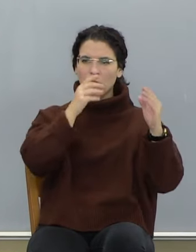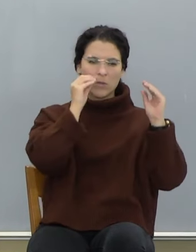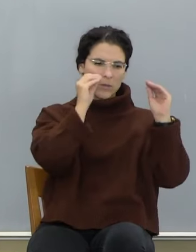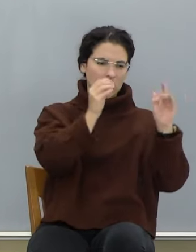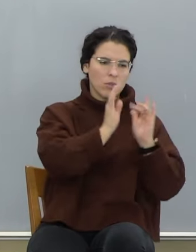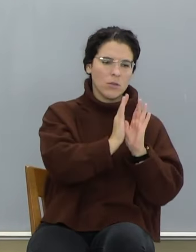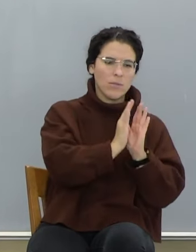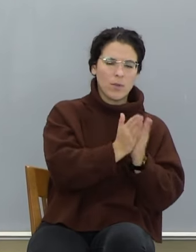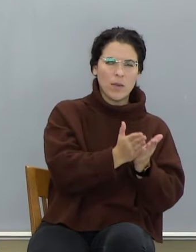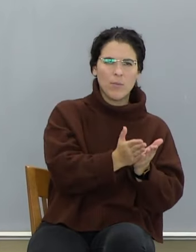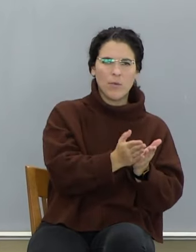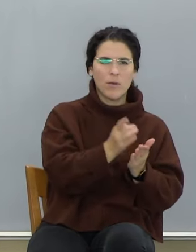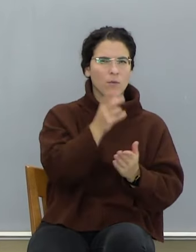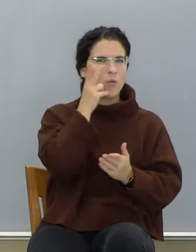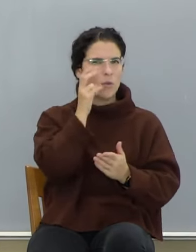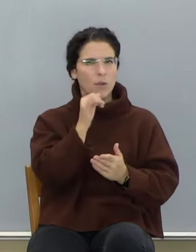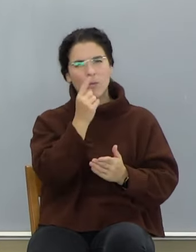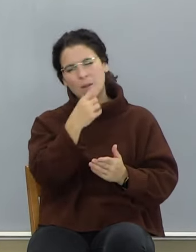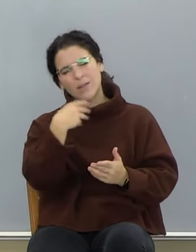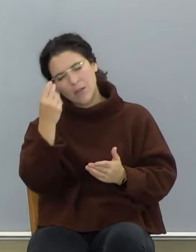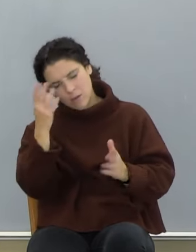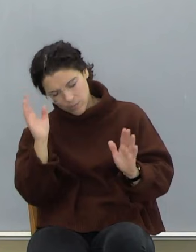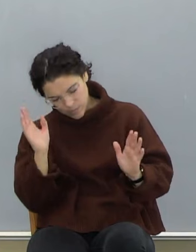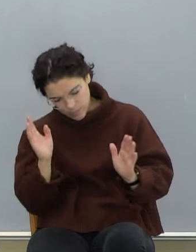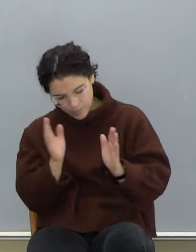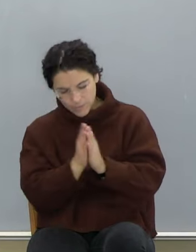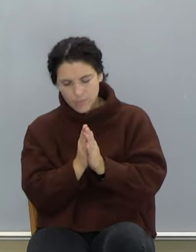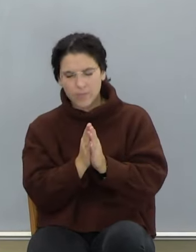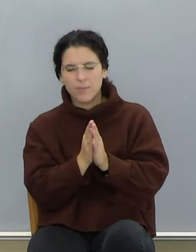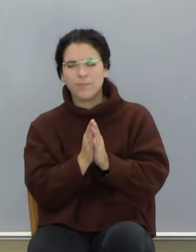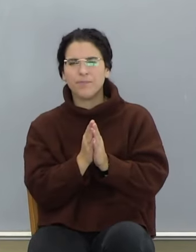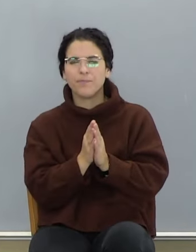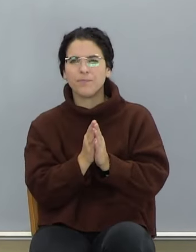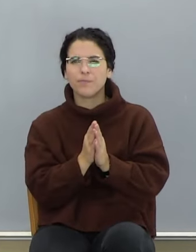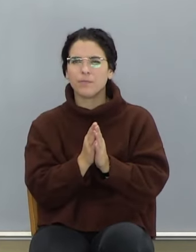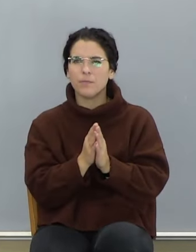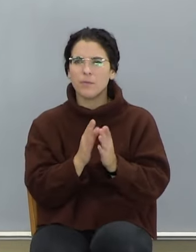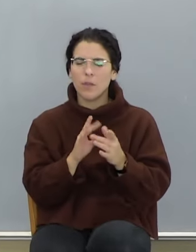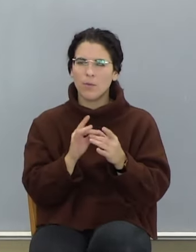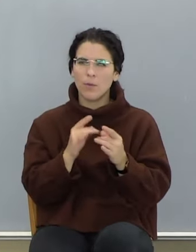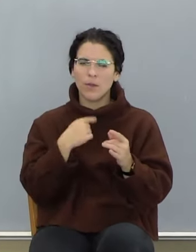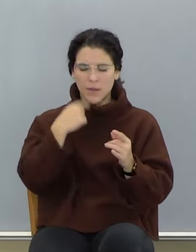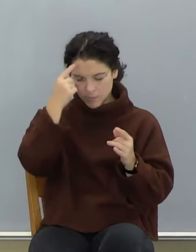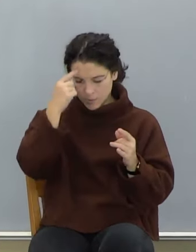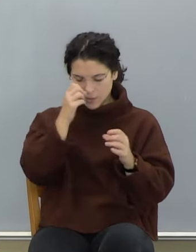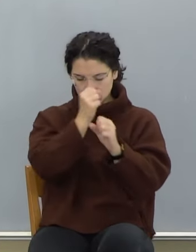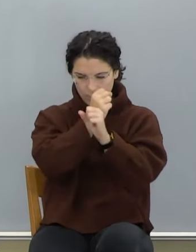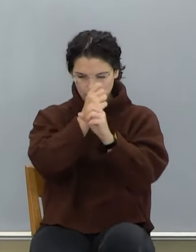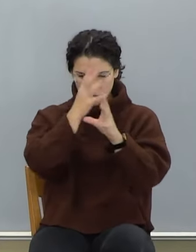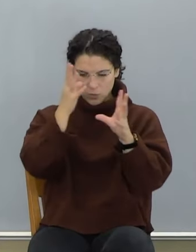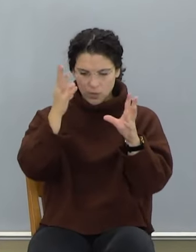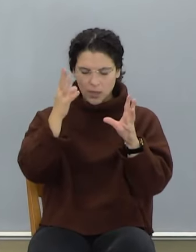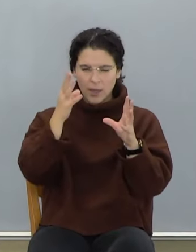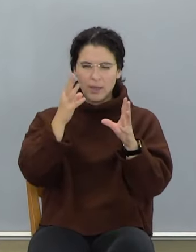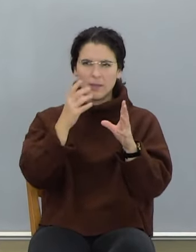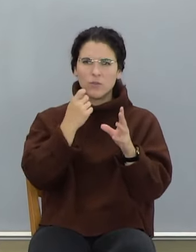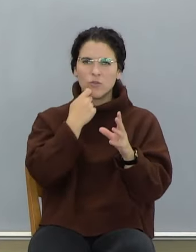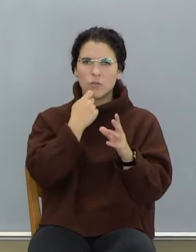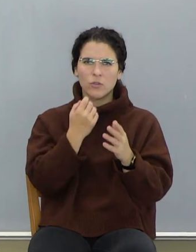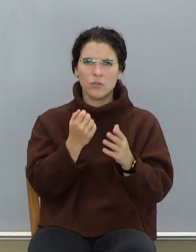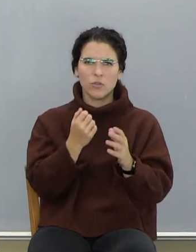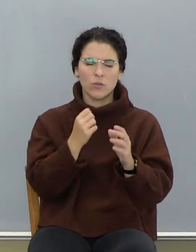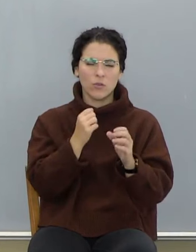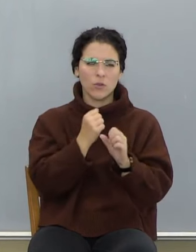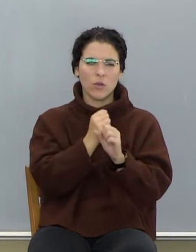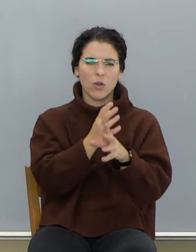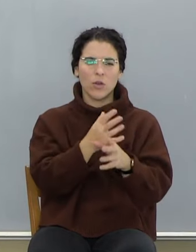Bible. Have you heard of that one? Well, it's out there. So anyway, but by the way, I think I'm going to visualize this just to sort of provoke